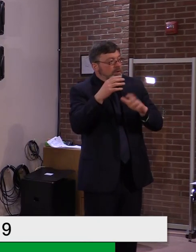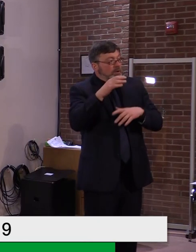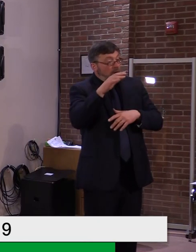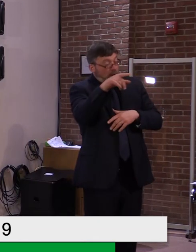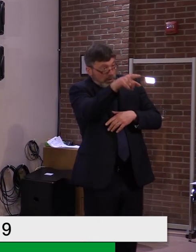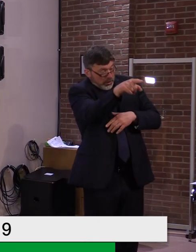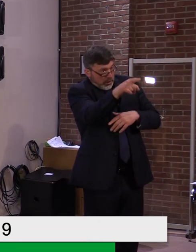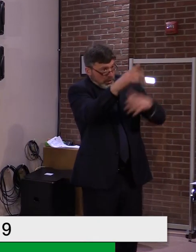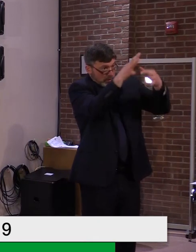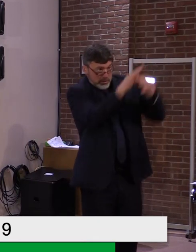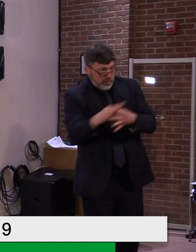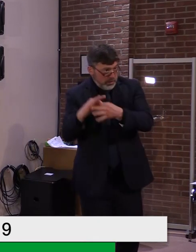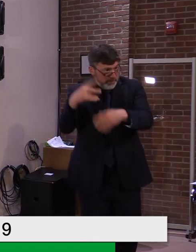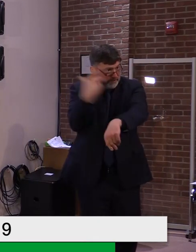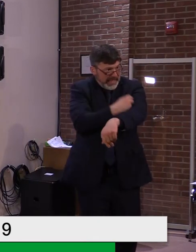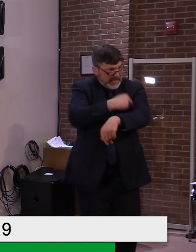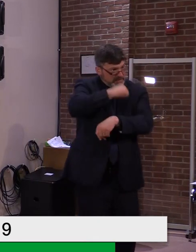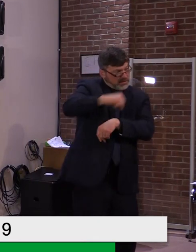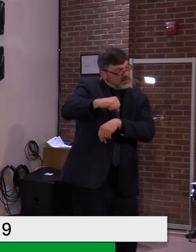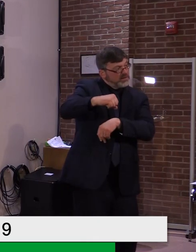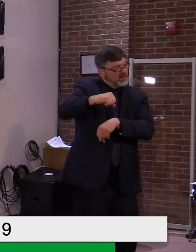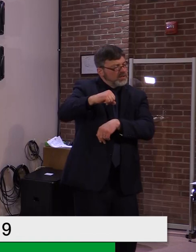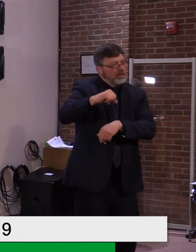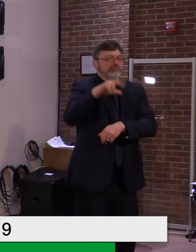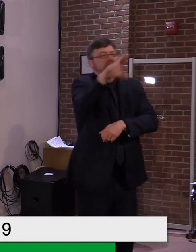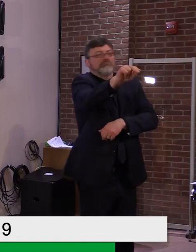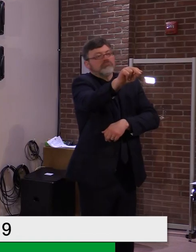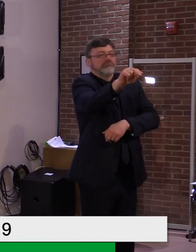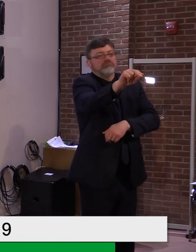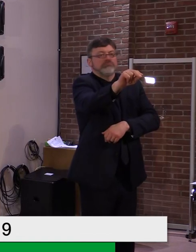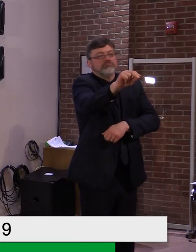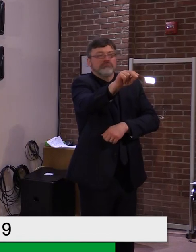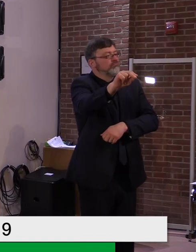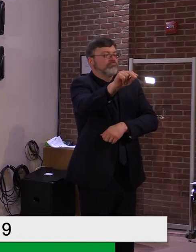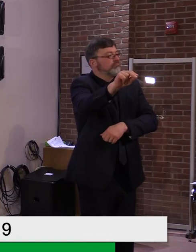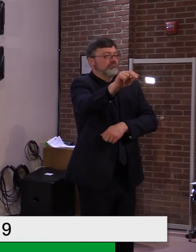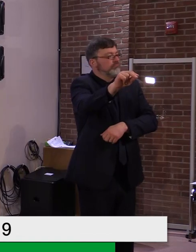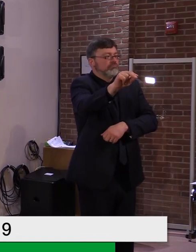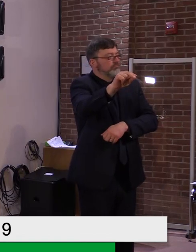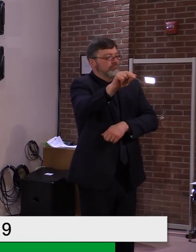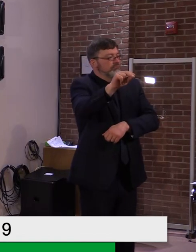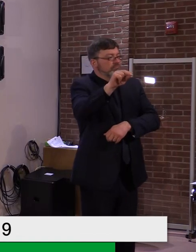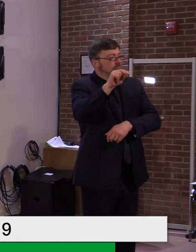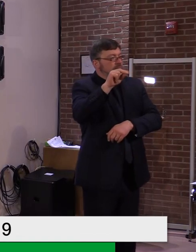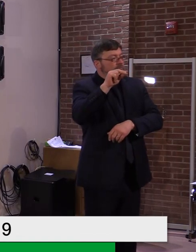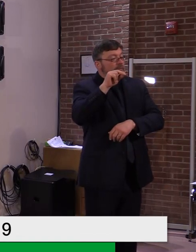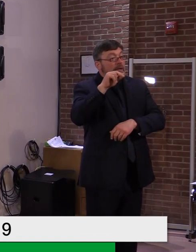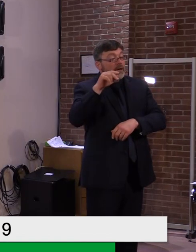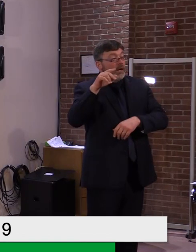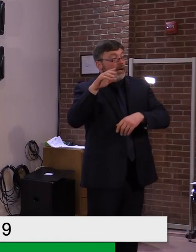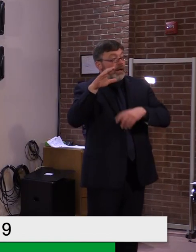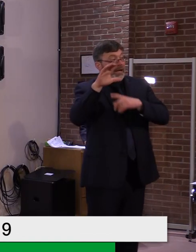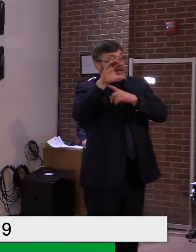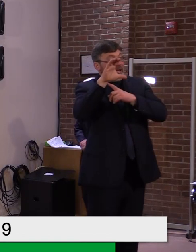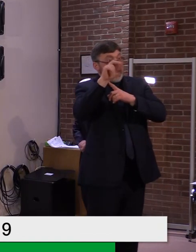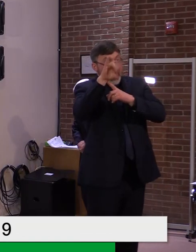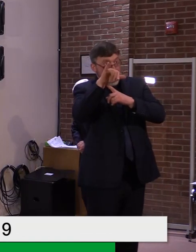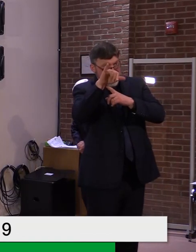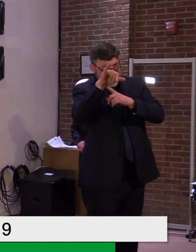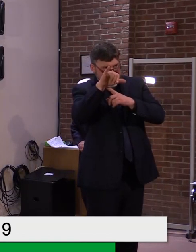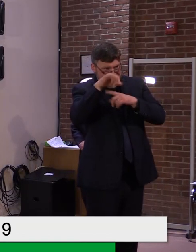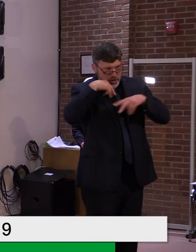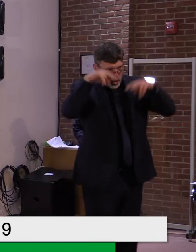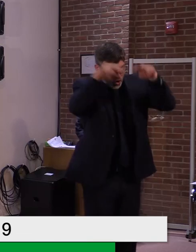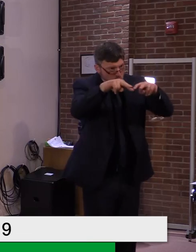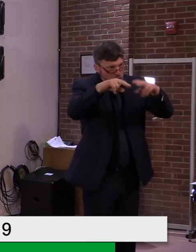said, some of them are smaller counties, and when they have smaller differences, they can go up pretty dramatically. And we've seen that in the past as well. But certainly something to